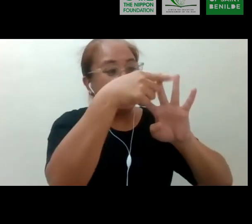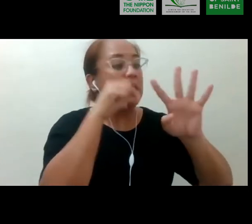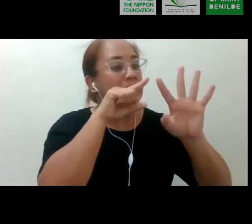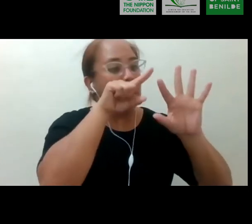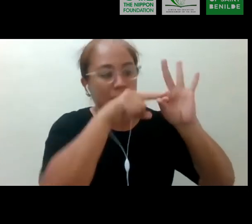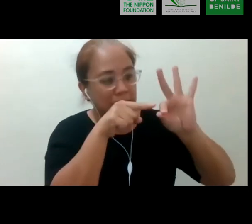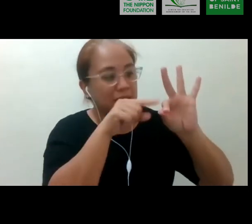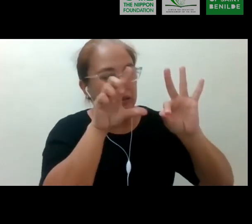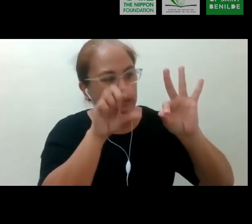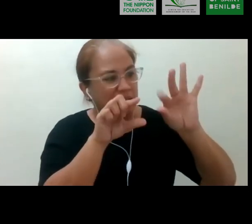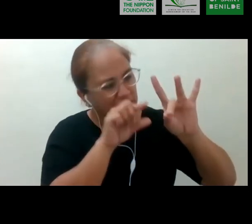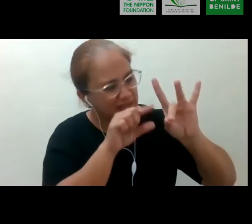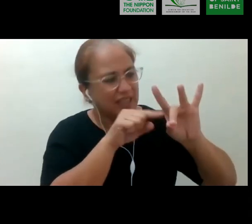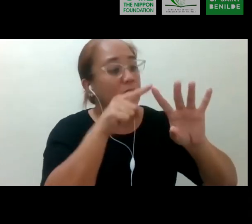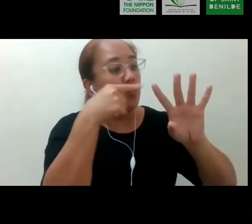fingers.